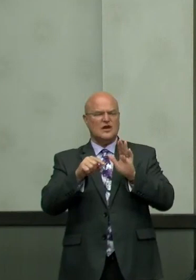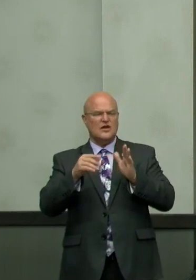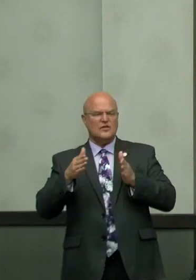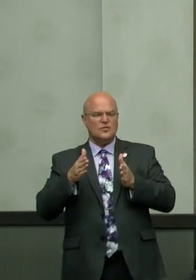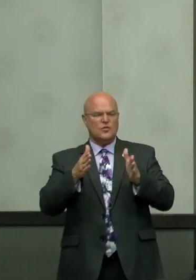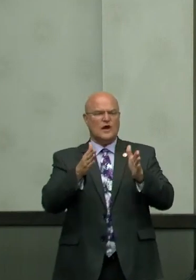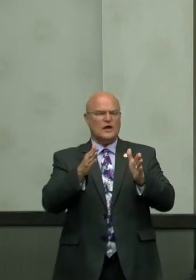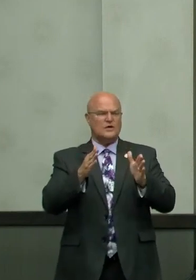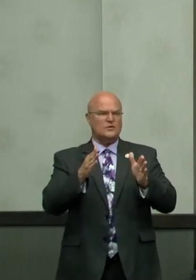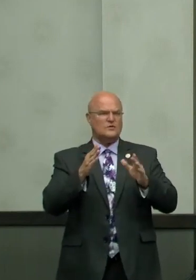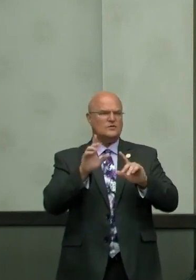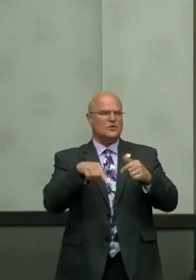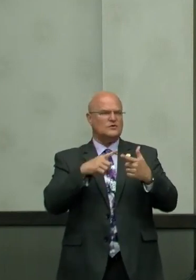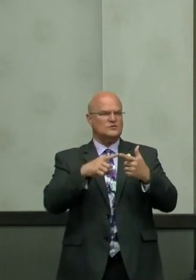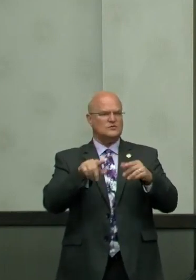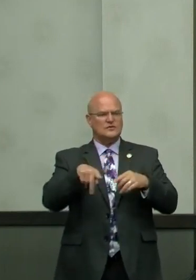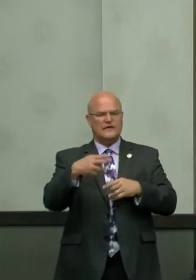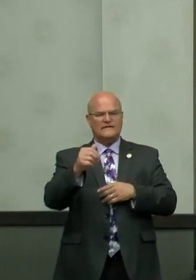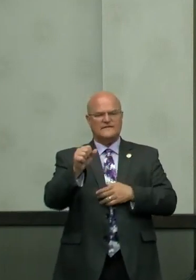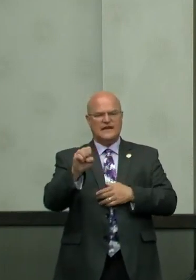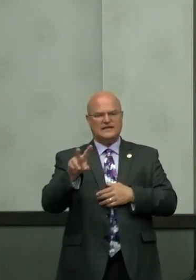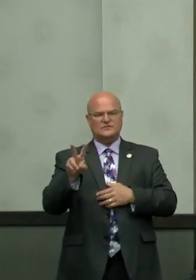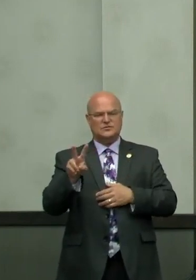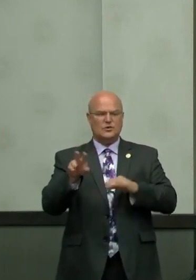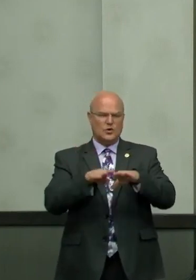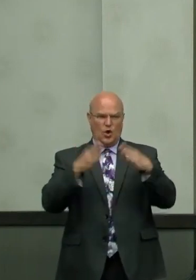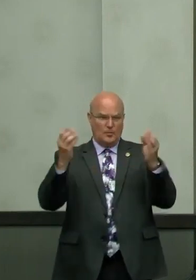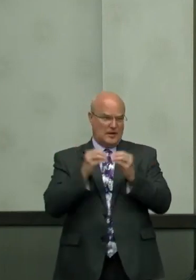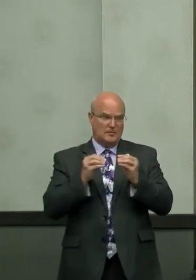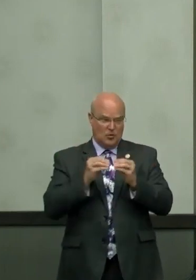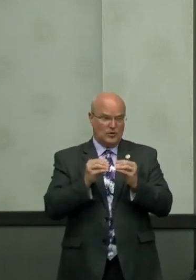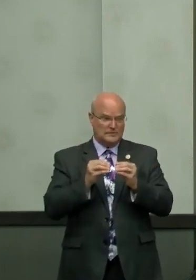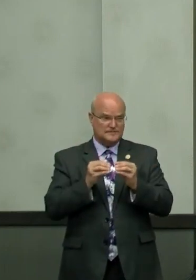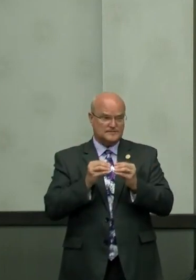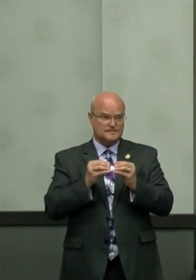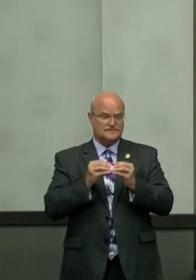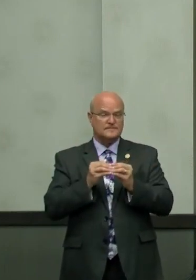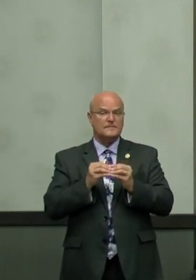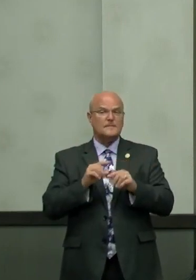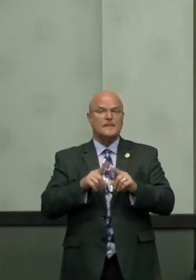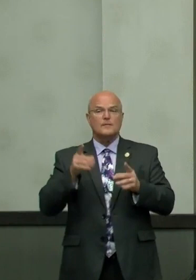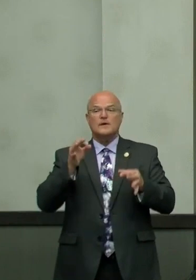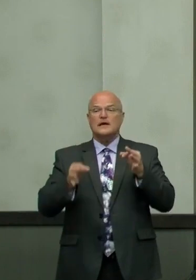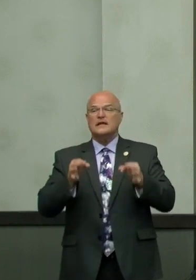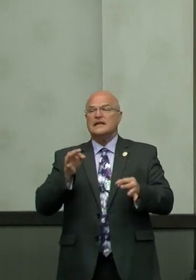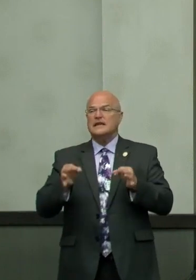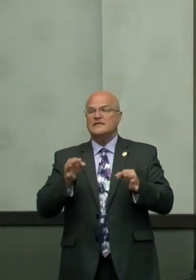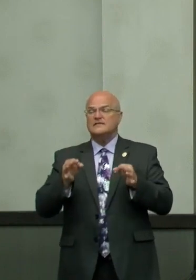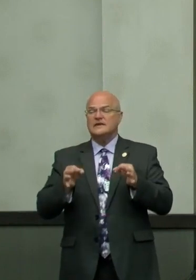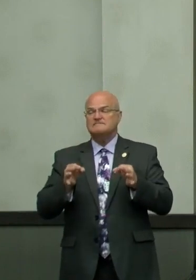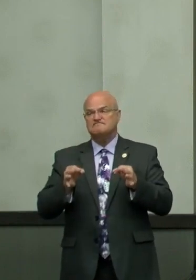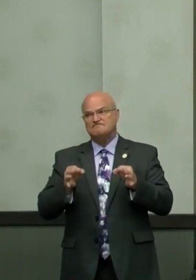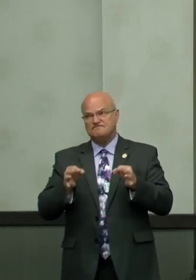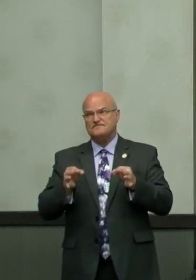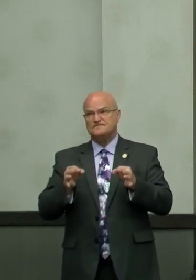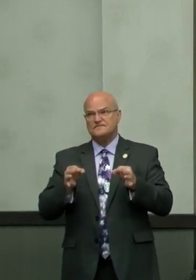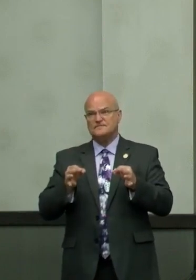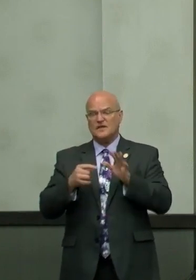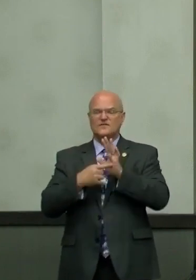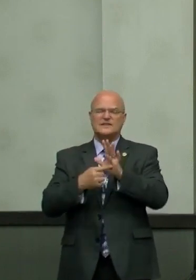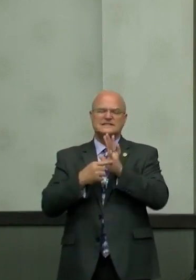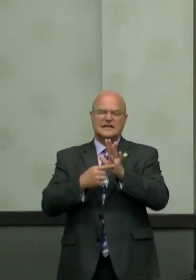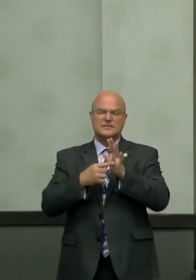going to phase 2 and opening up more. But if there is